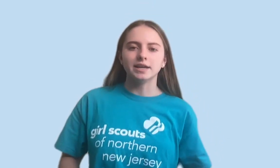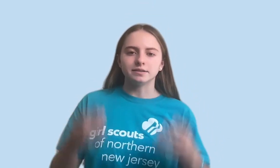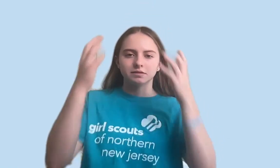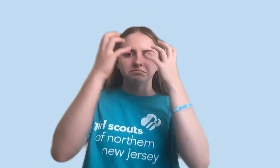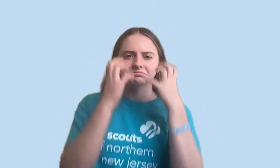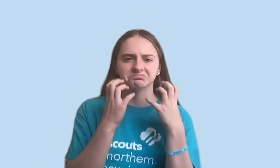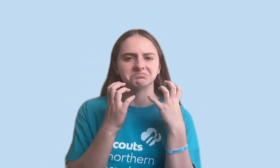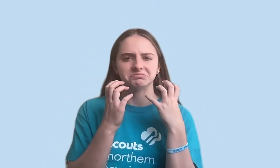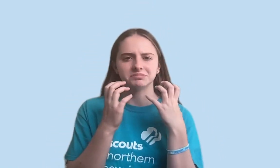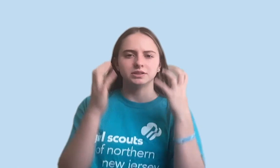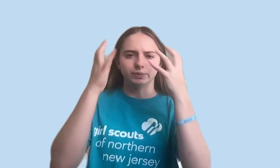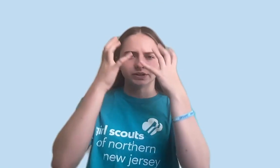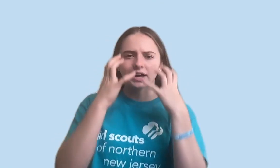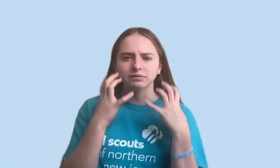is super sad.